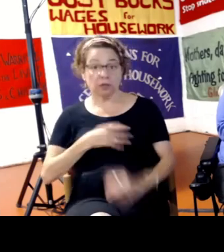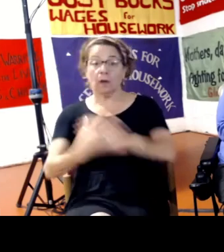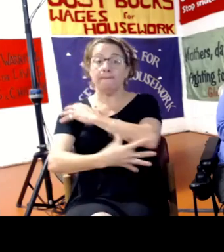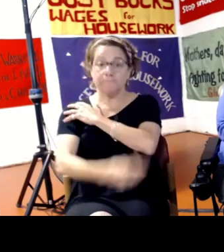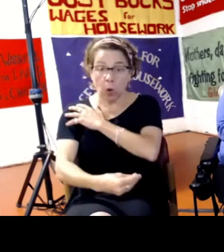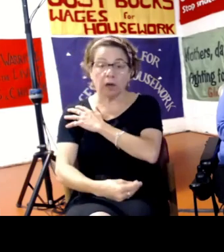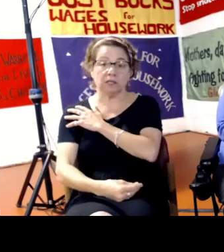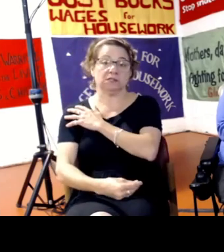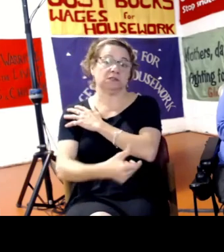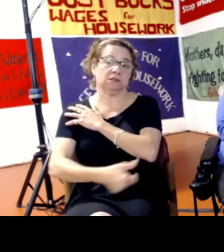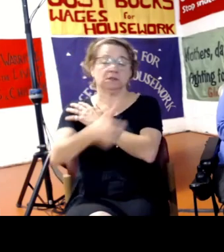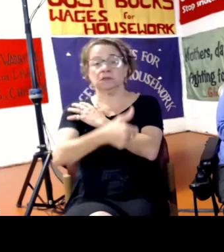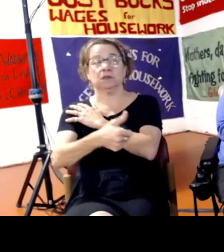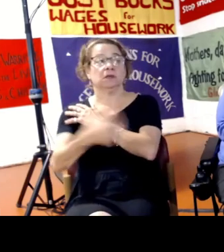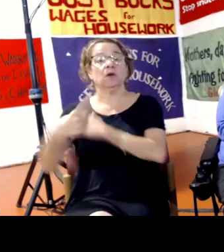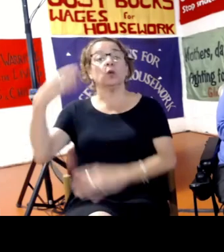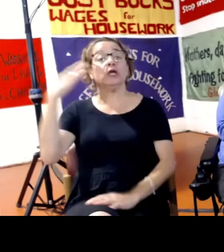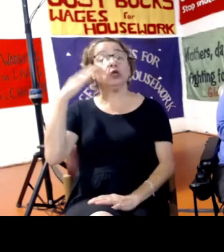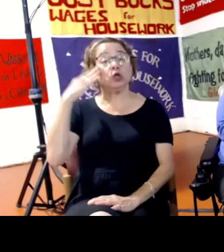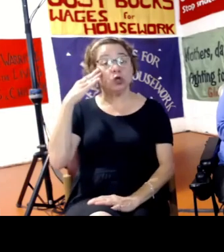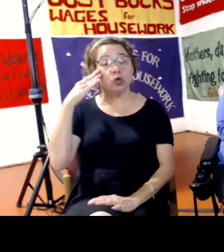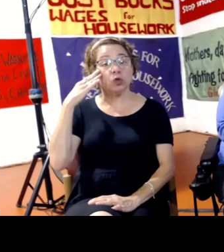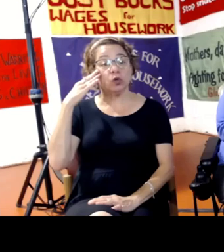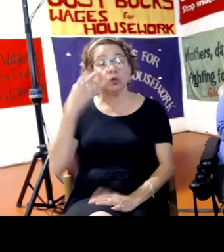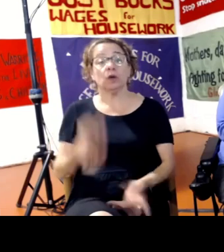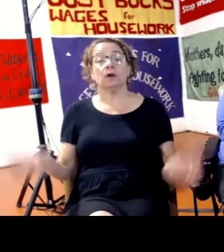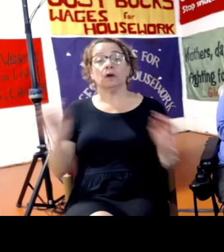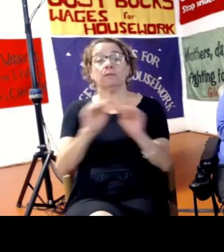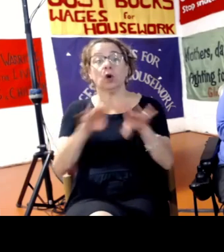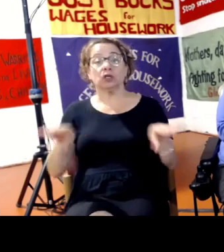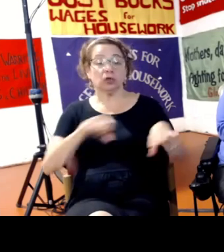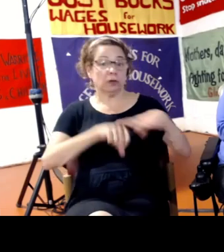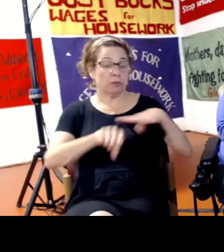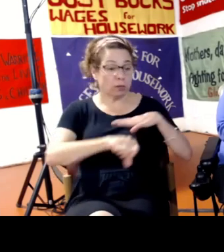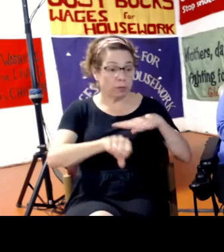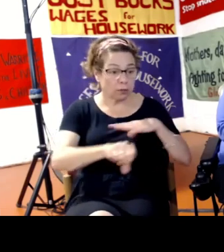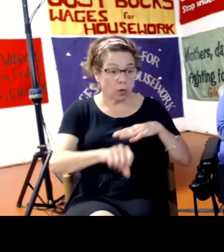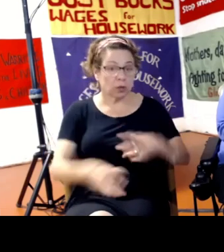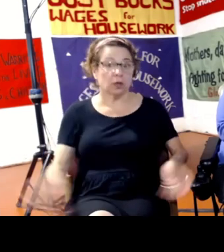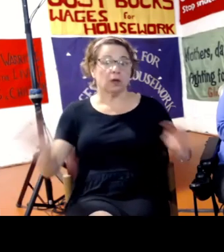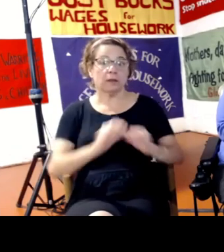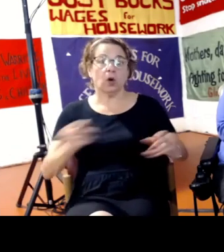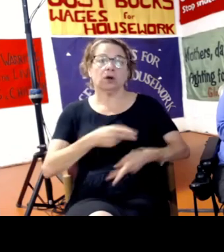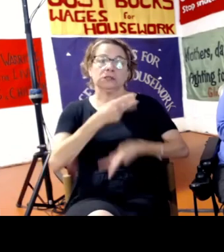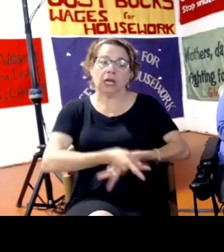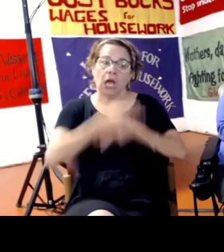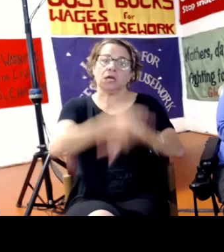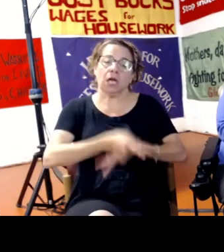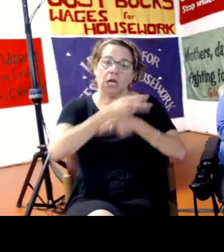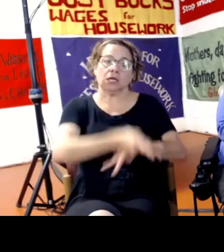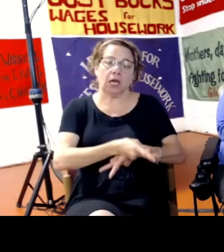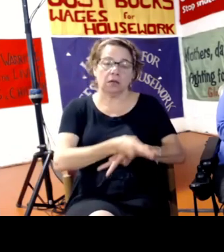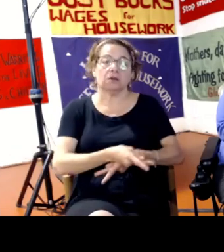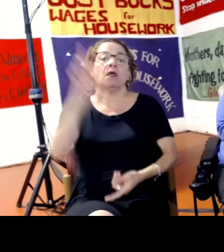sex. And we knew that the more children we had, the more caring work we do, the more we got